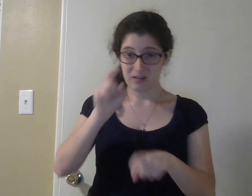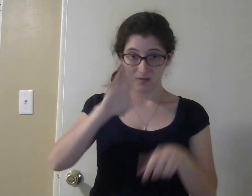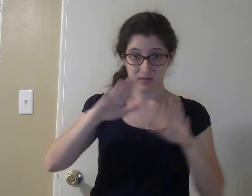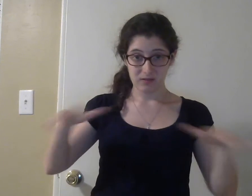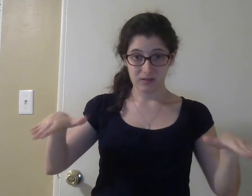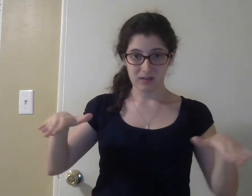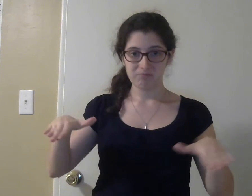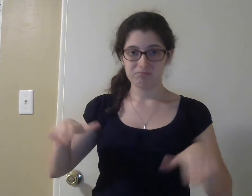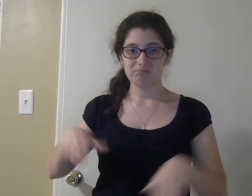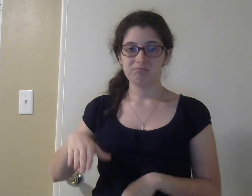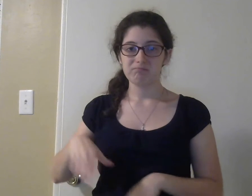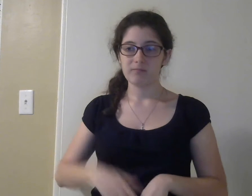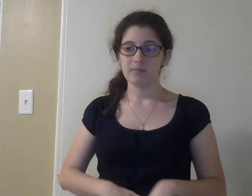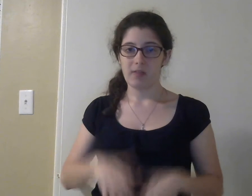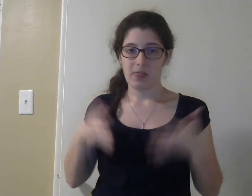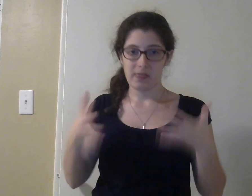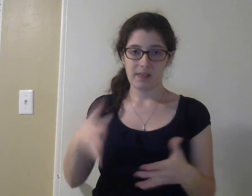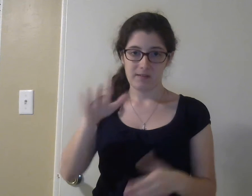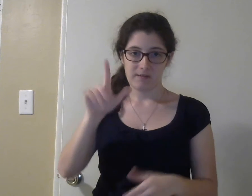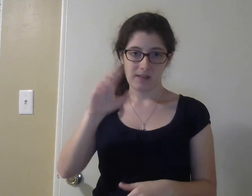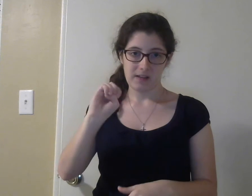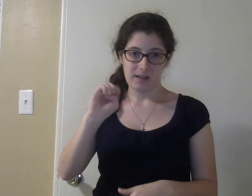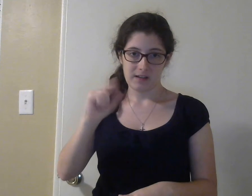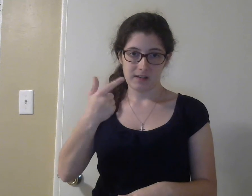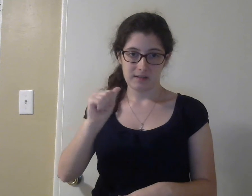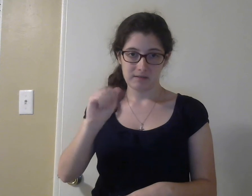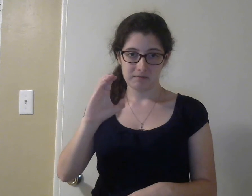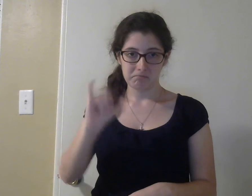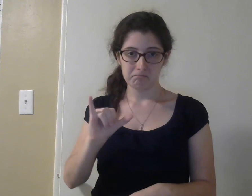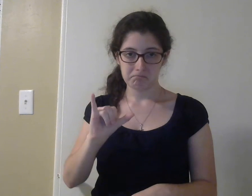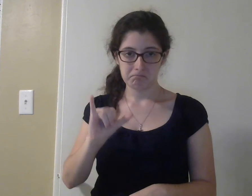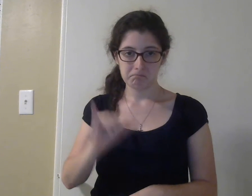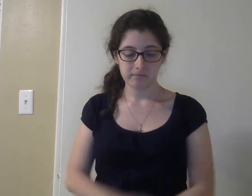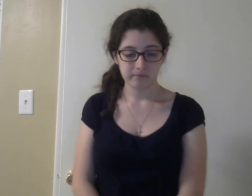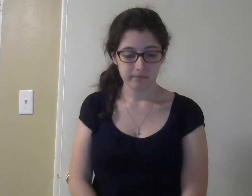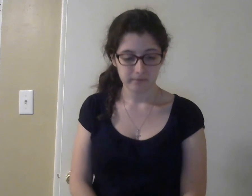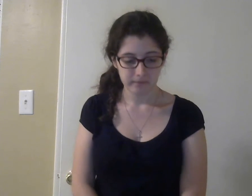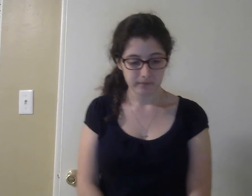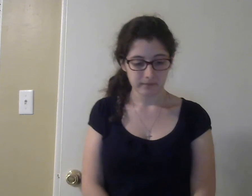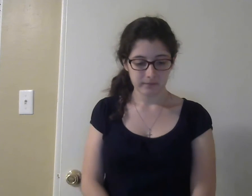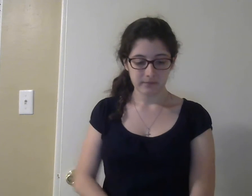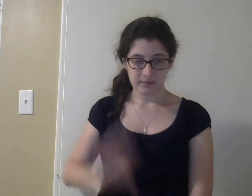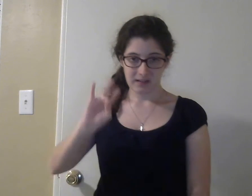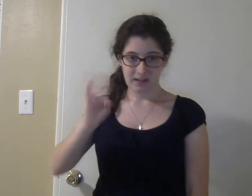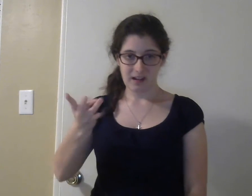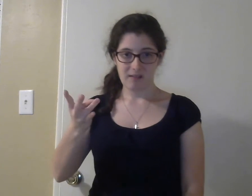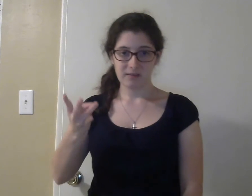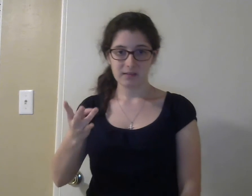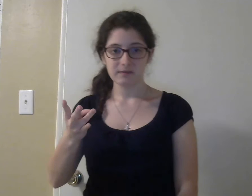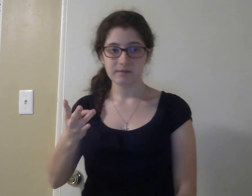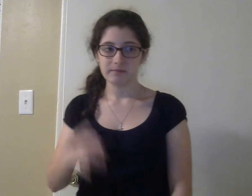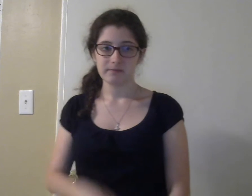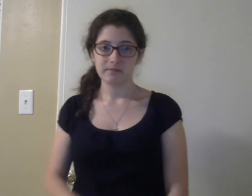say, last thing I would say, of course this is beyond us. None of us in ourselves will die for